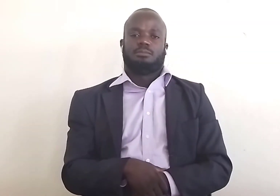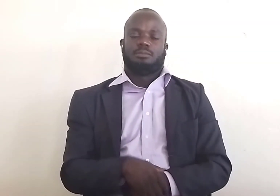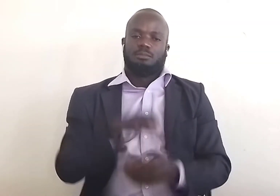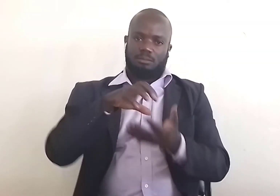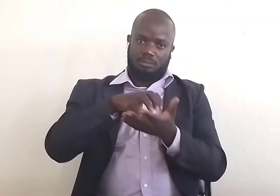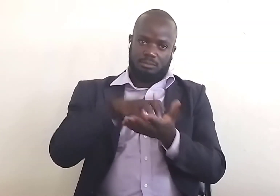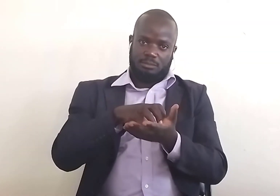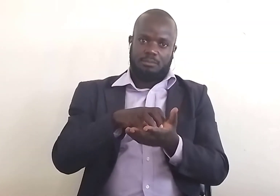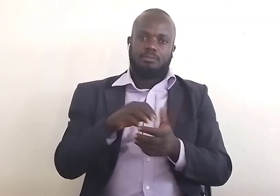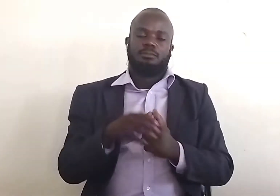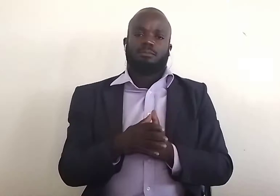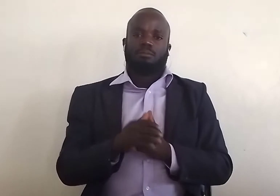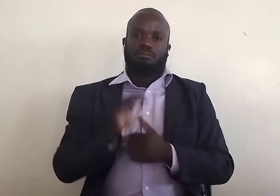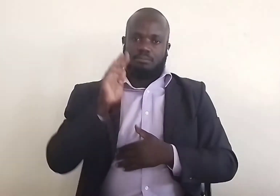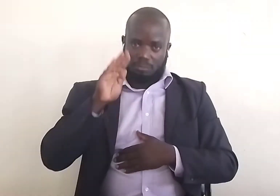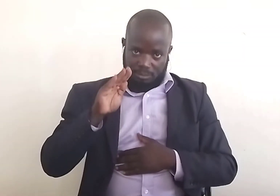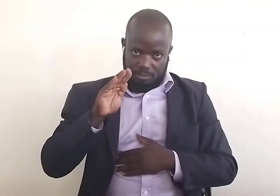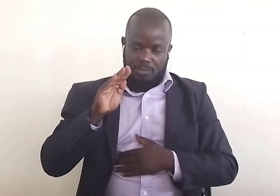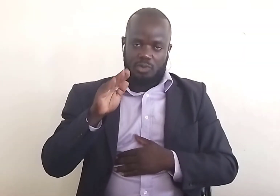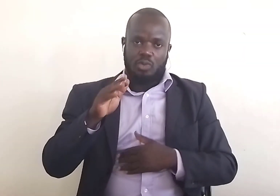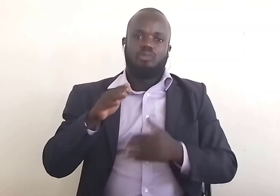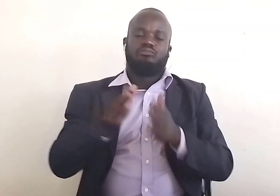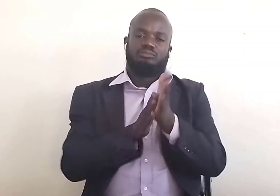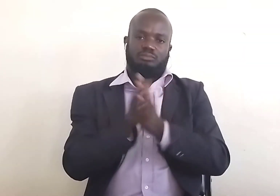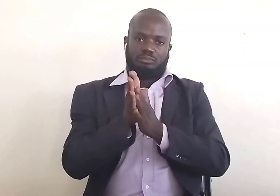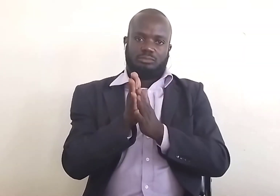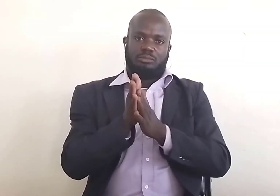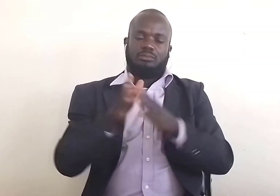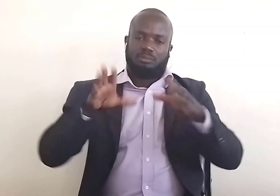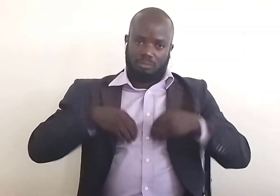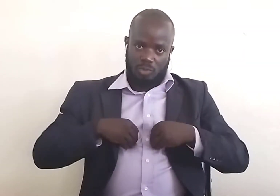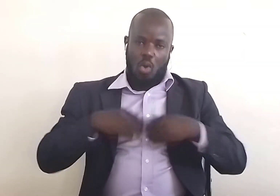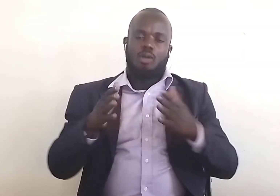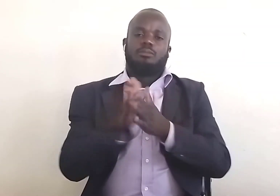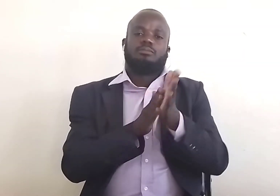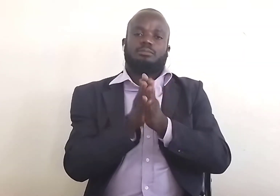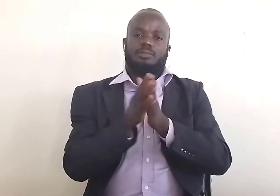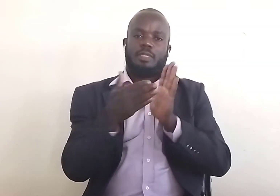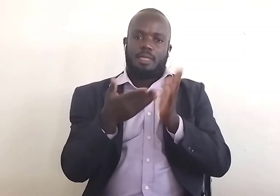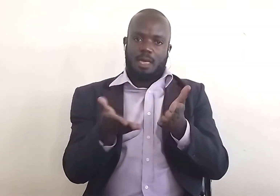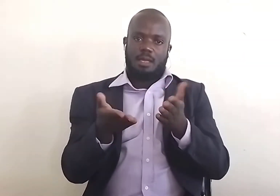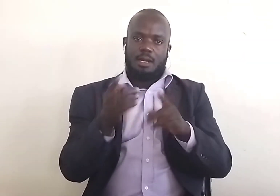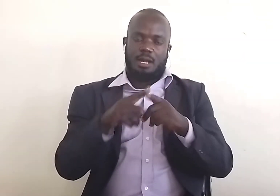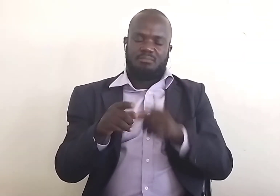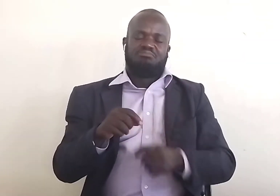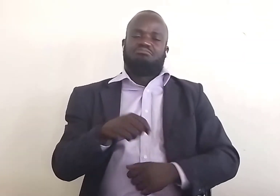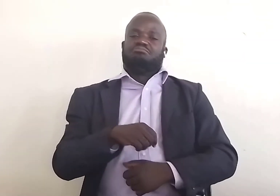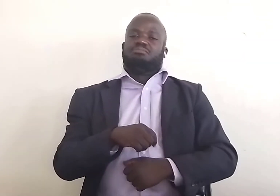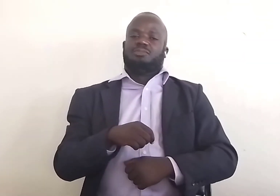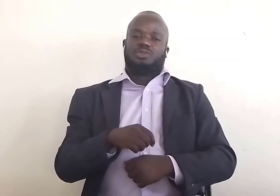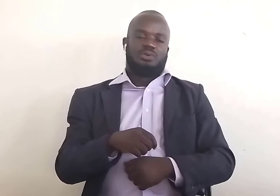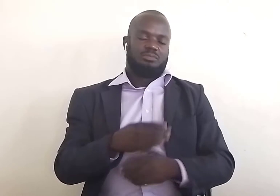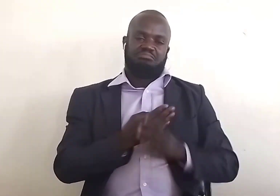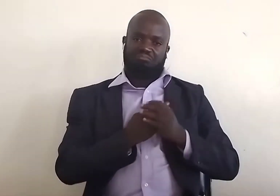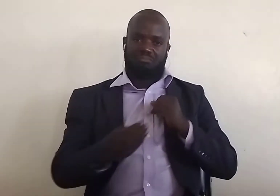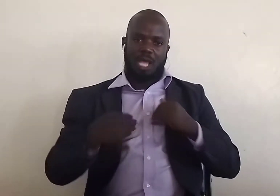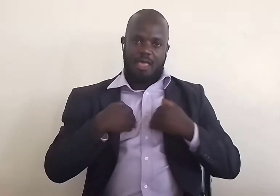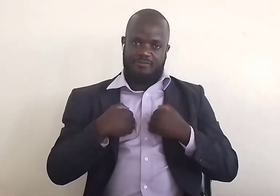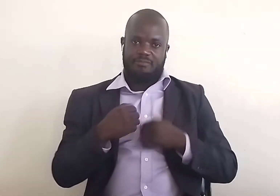posture. Leaning forward shows eagerness, acceptance, or interest. Slumping over shows discouragement. The